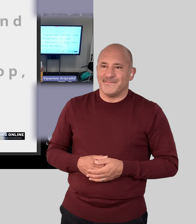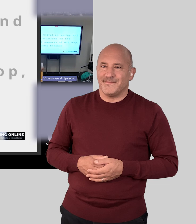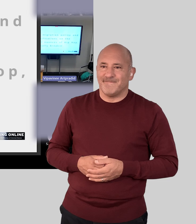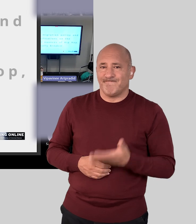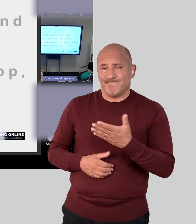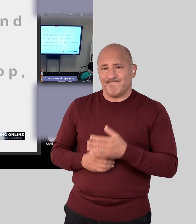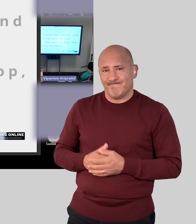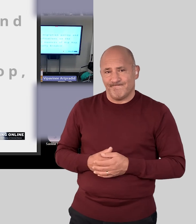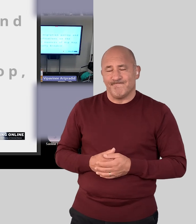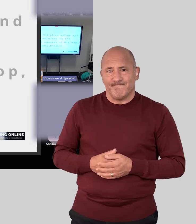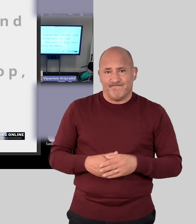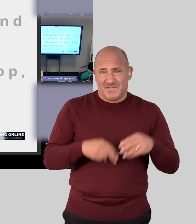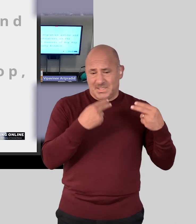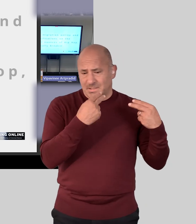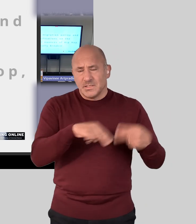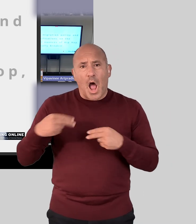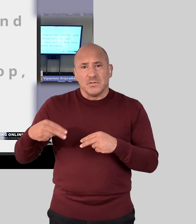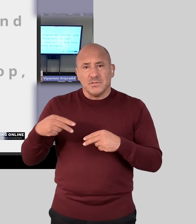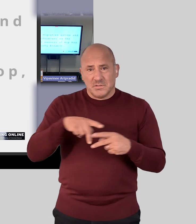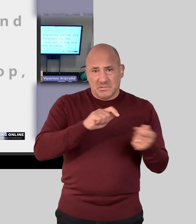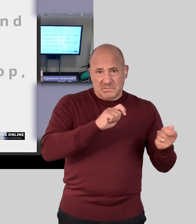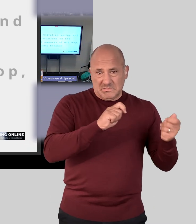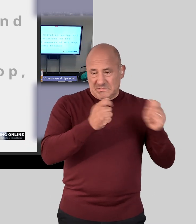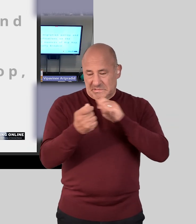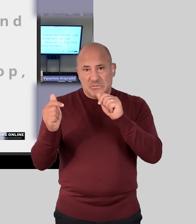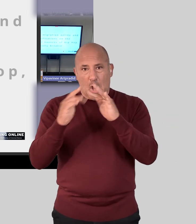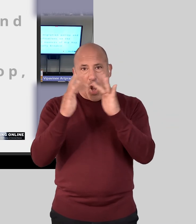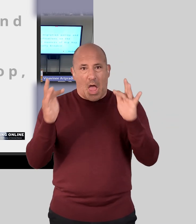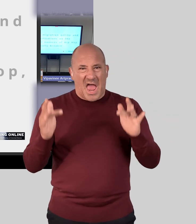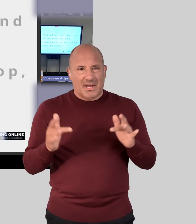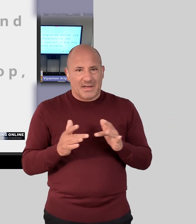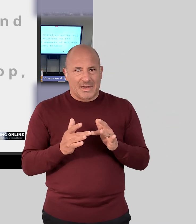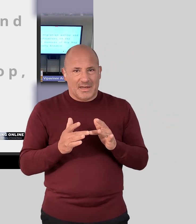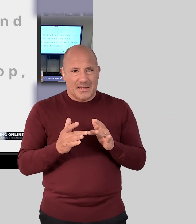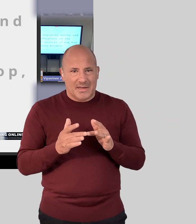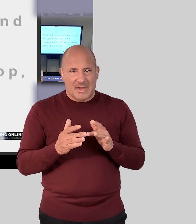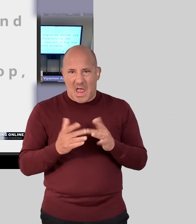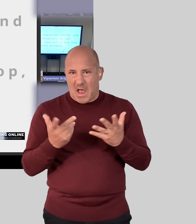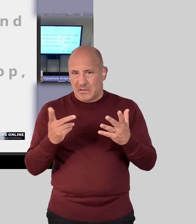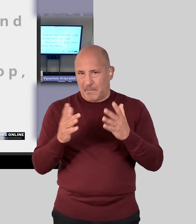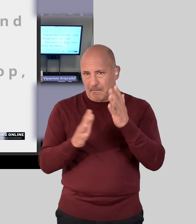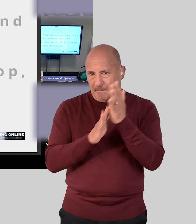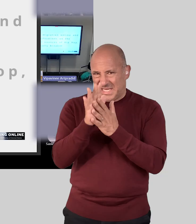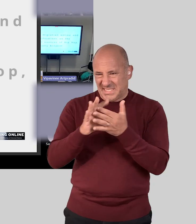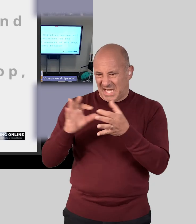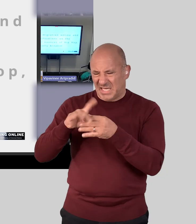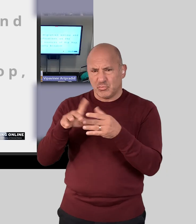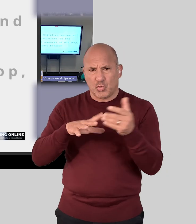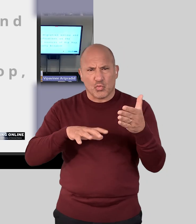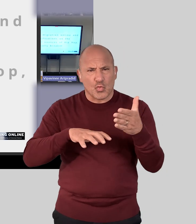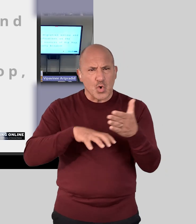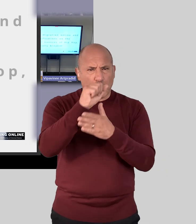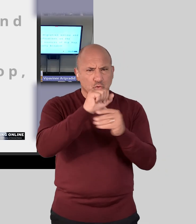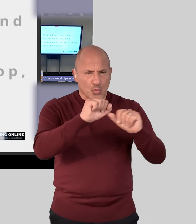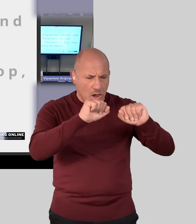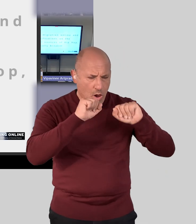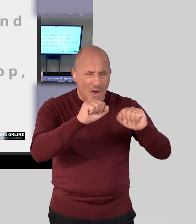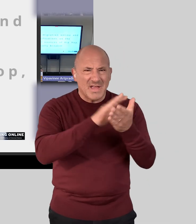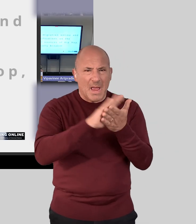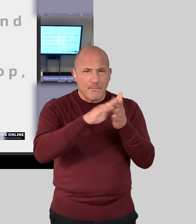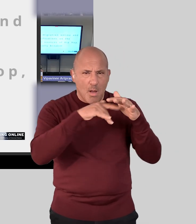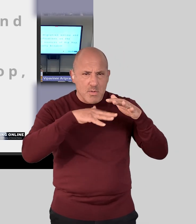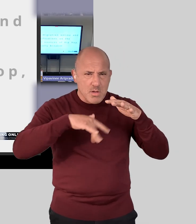Yeah. So dance's migration online and its ramifications on the cultural nuances of hip hop,